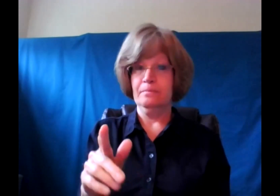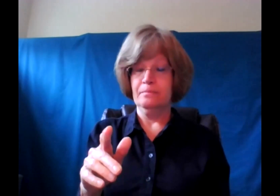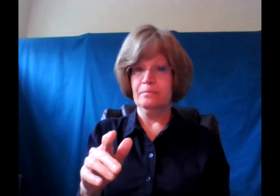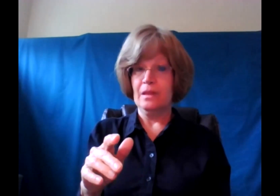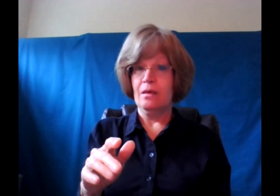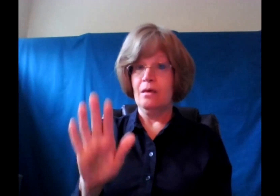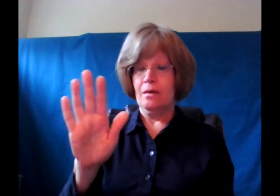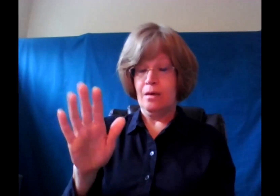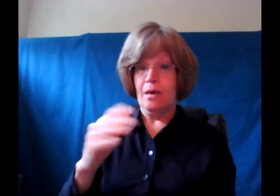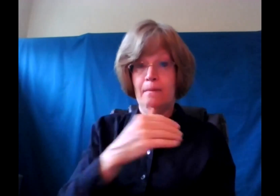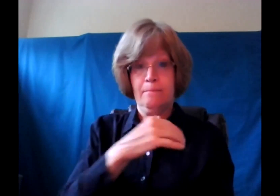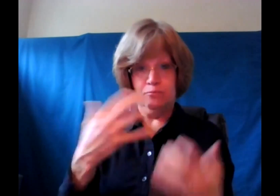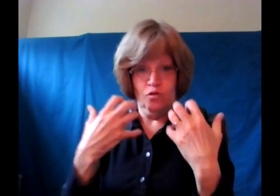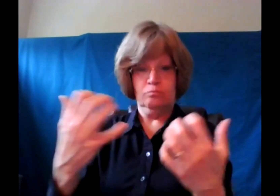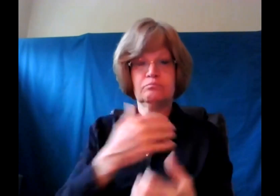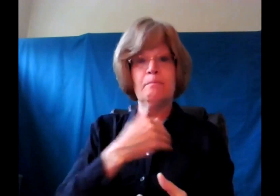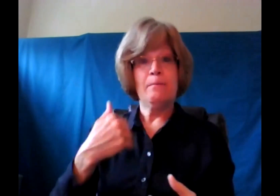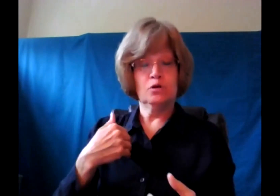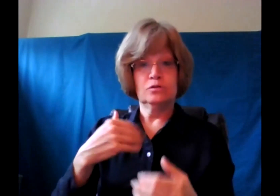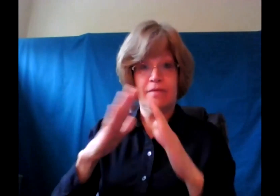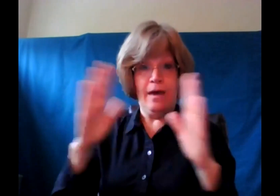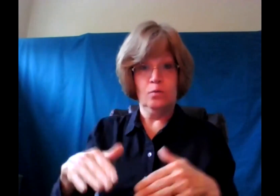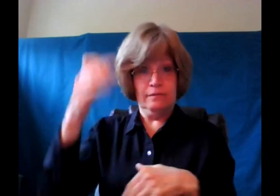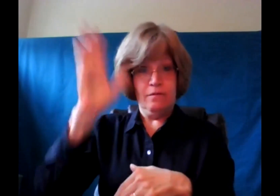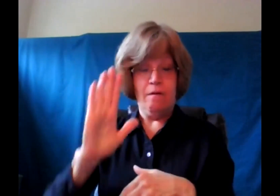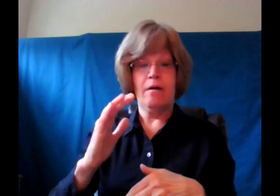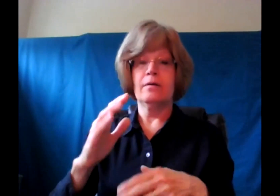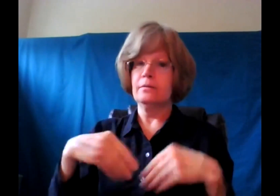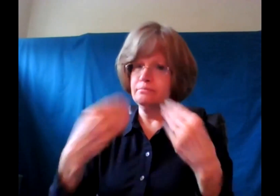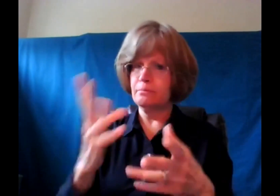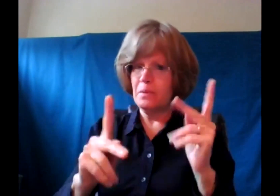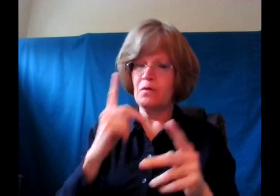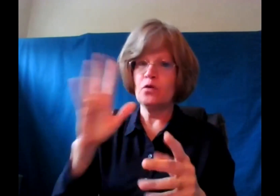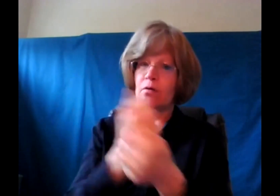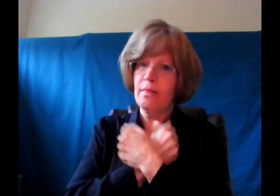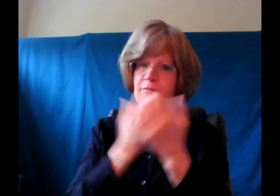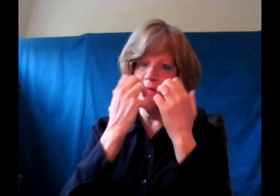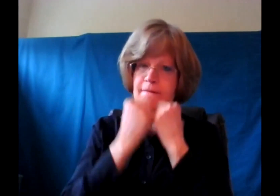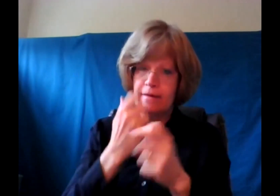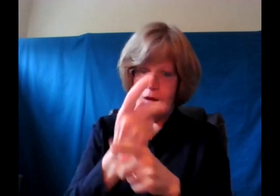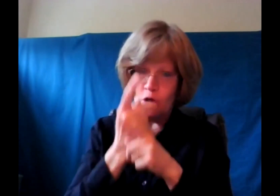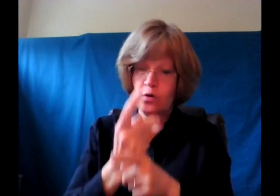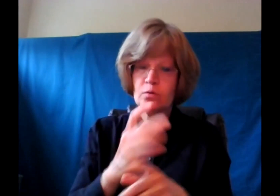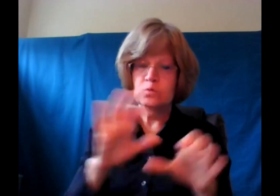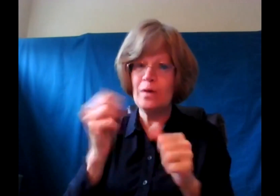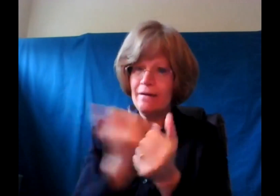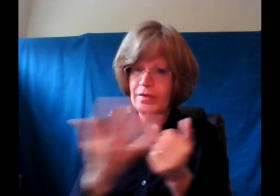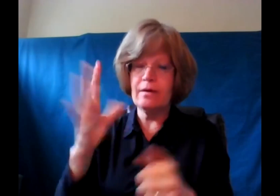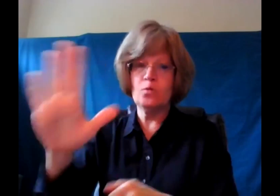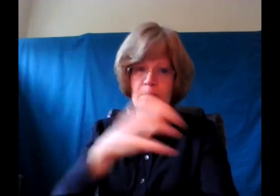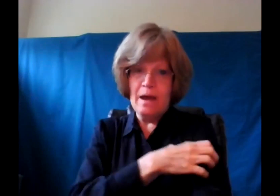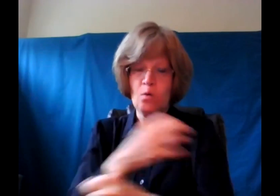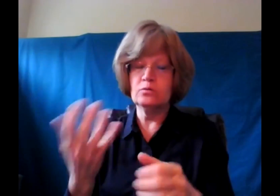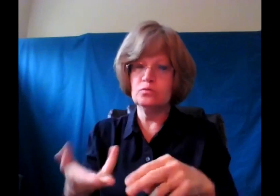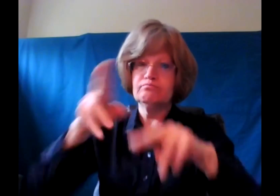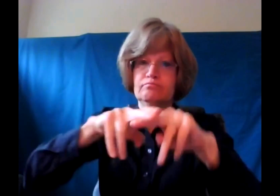Members of the household of God, I commend these persons to your love and care. Do all in your power to increase their faith, confirm their